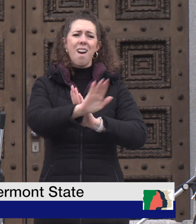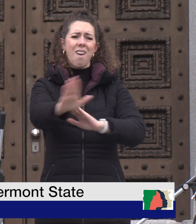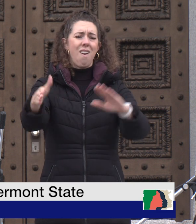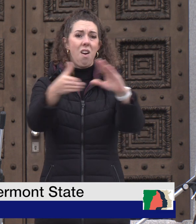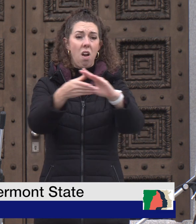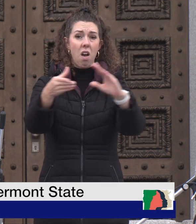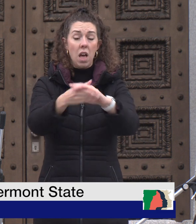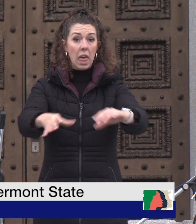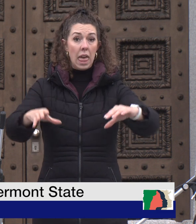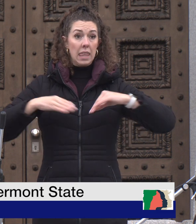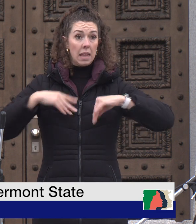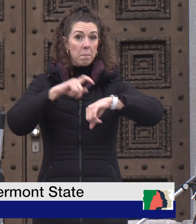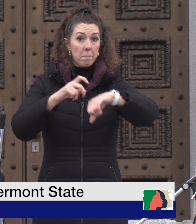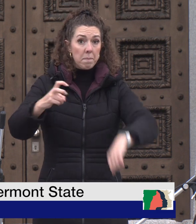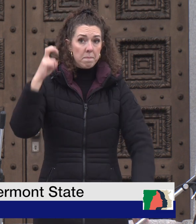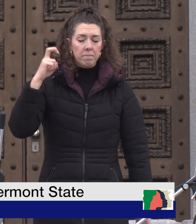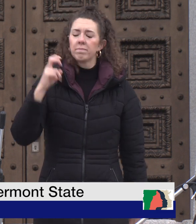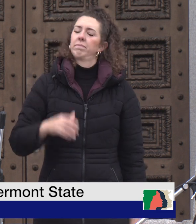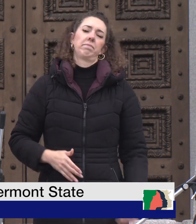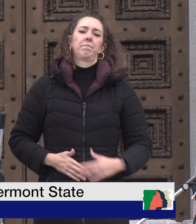back.